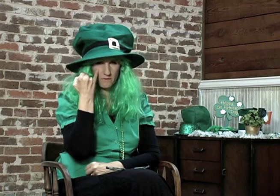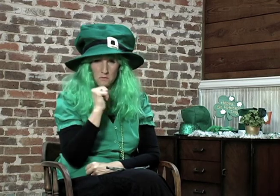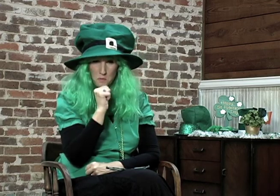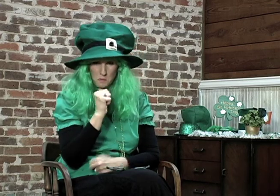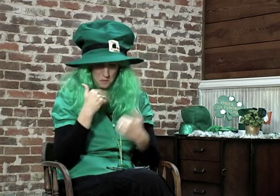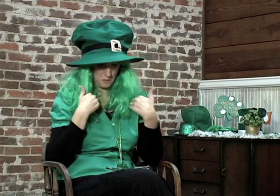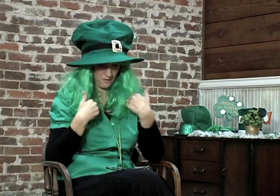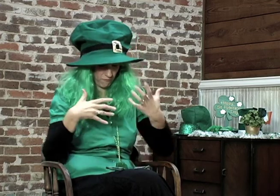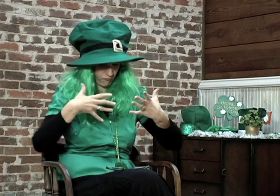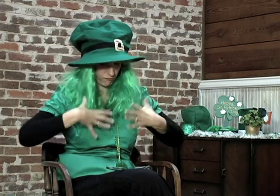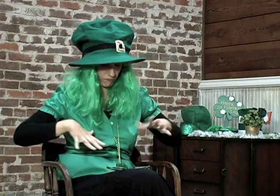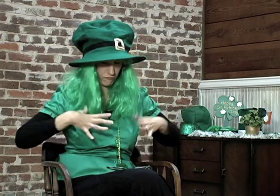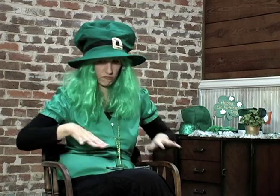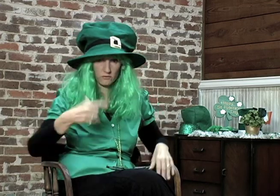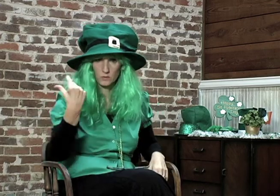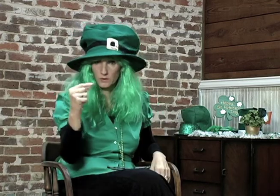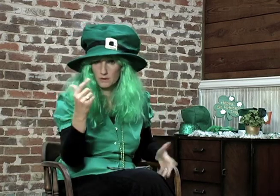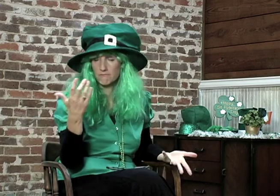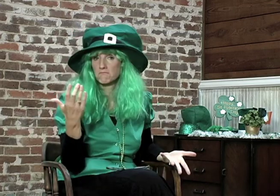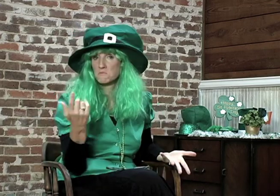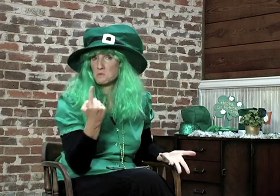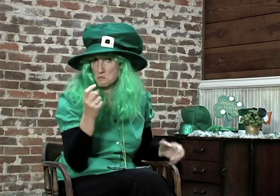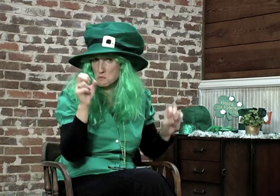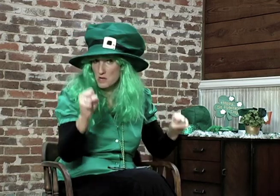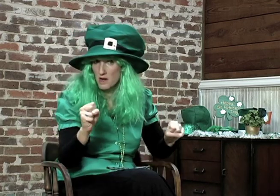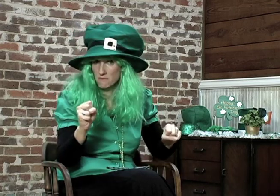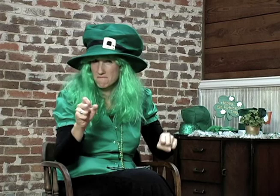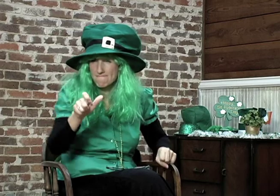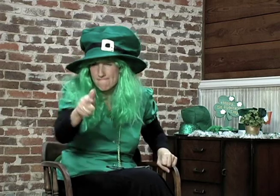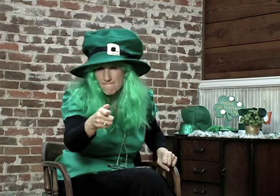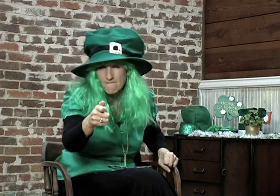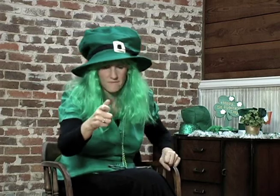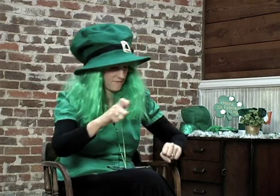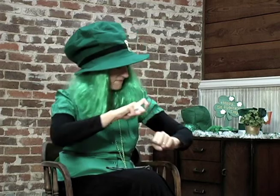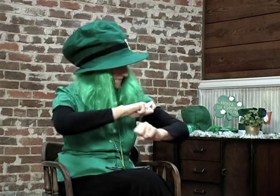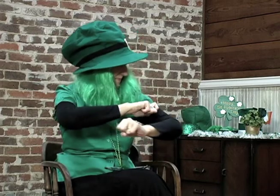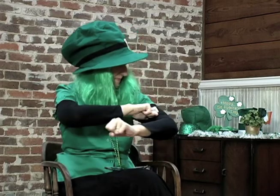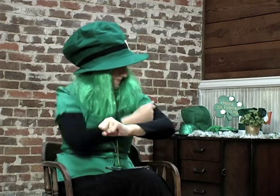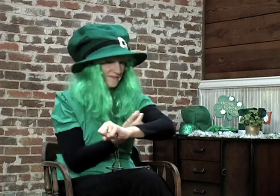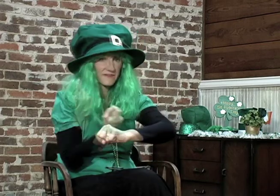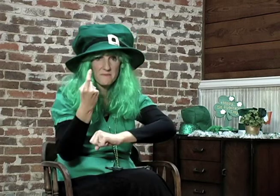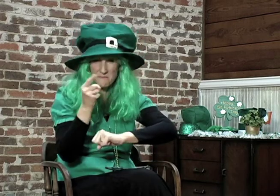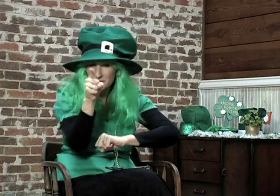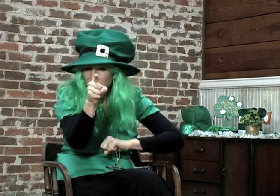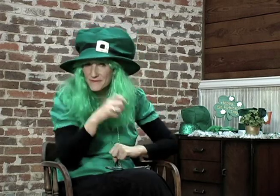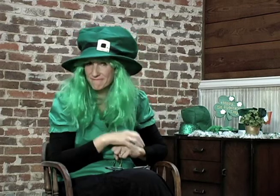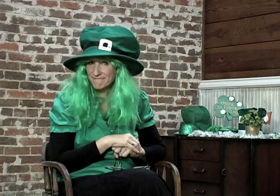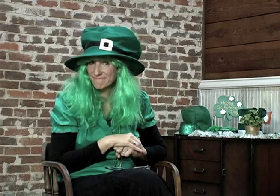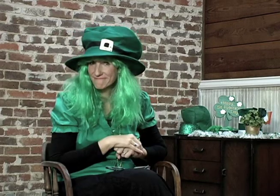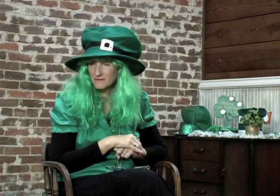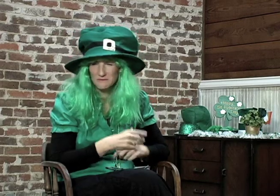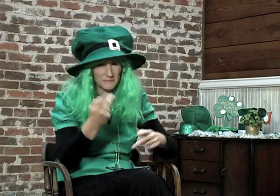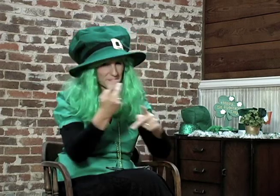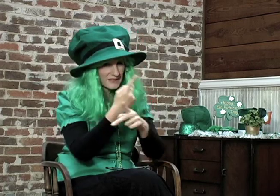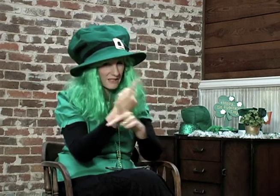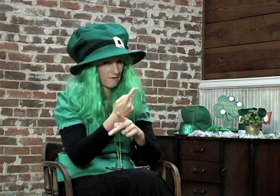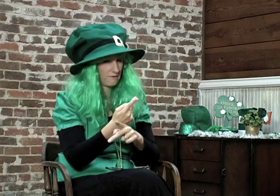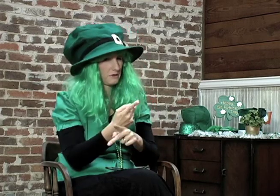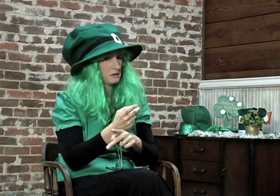You know, if you don't have clothing that is green on, someone could come and pinch you. So be careful. You need